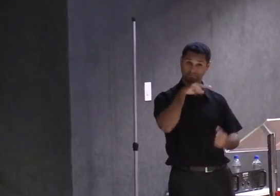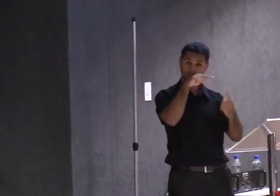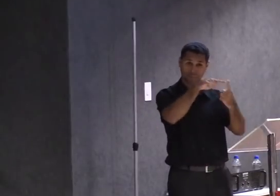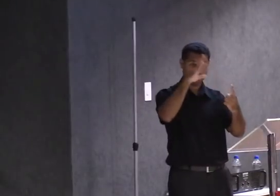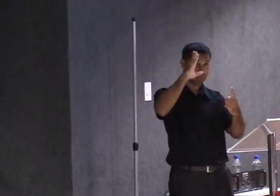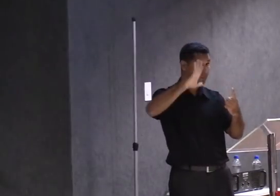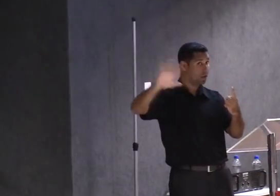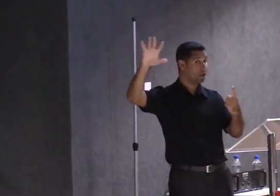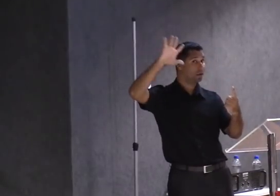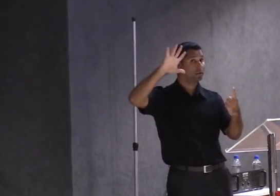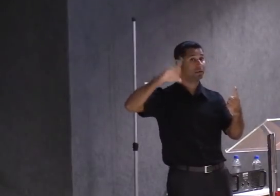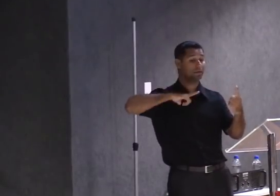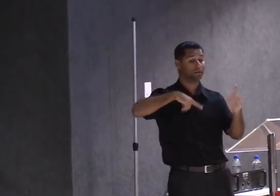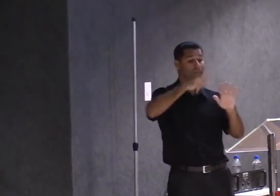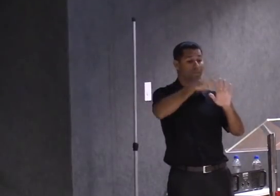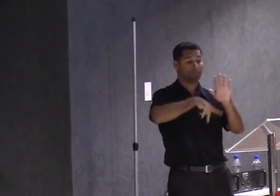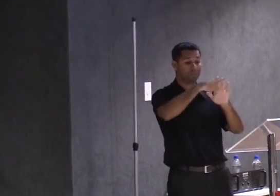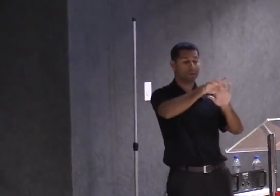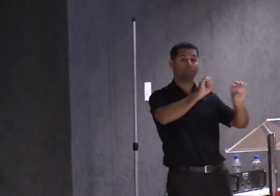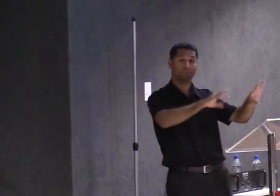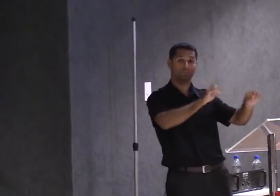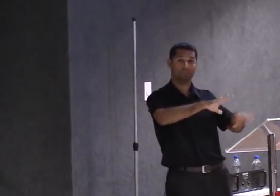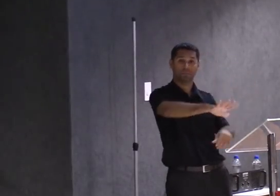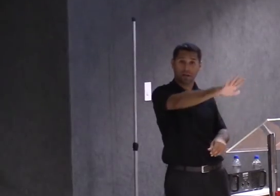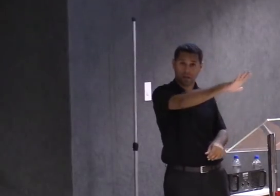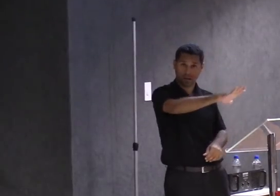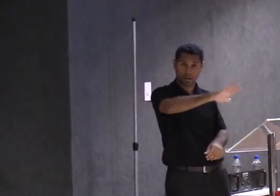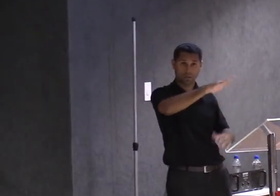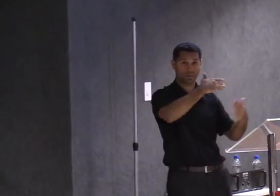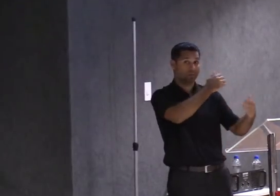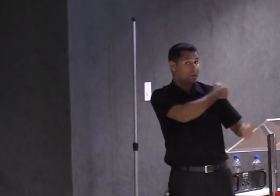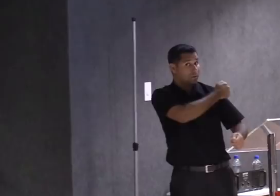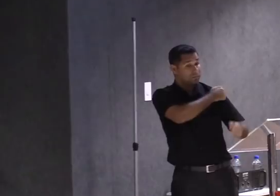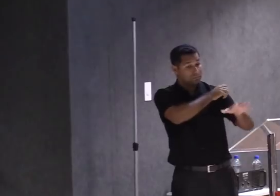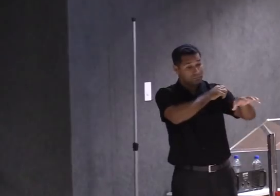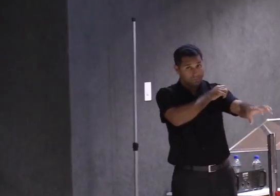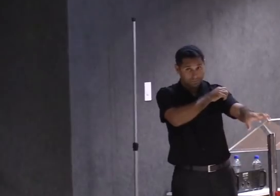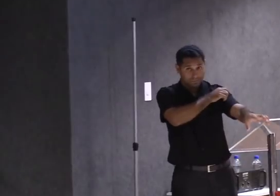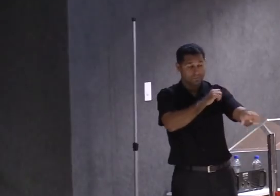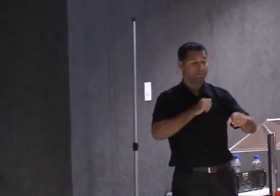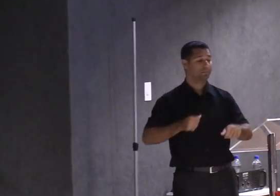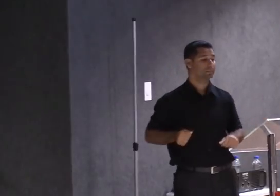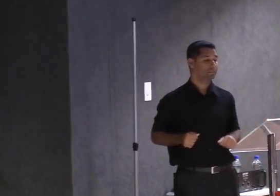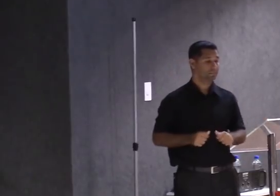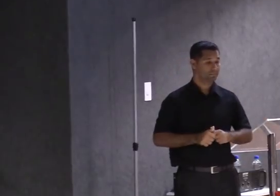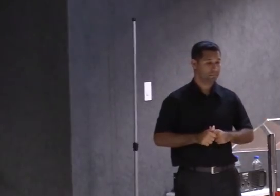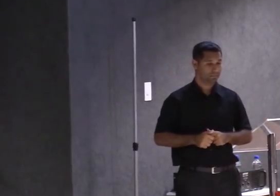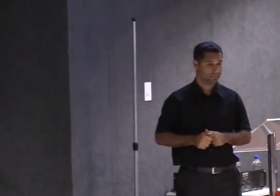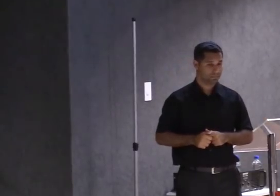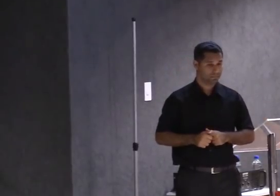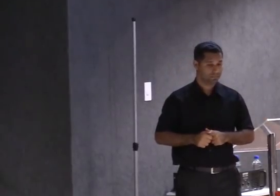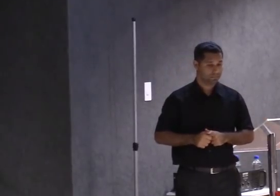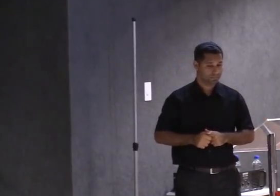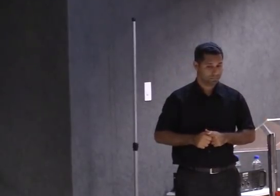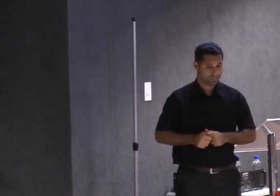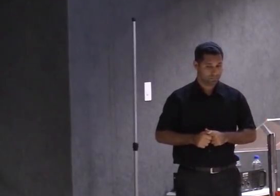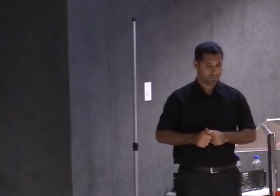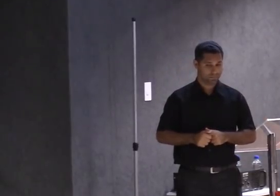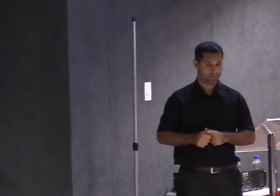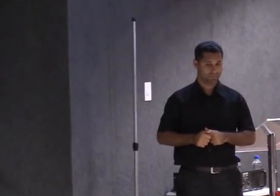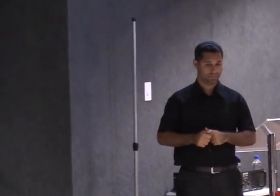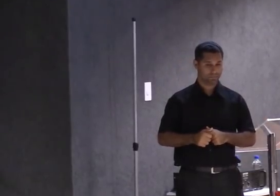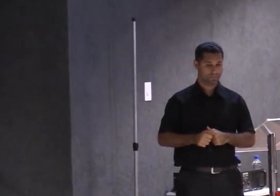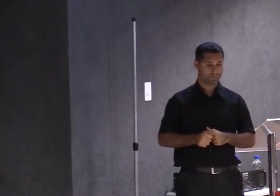ideia do programa estudantil. I chose this image as a first slide because I think